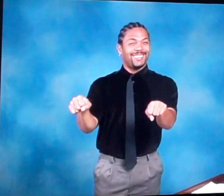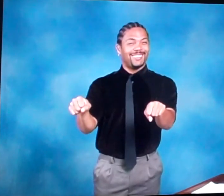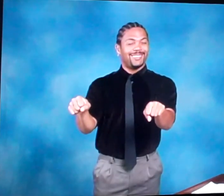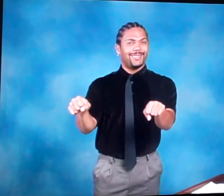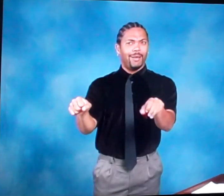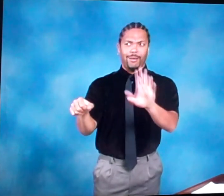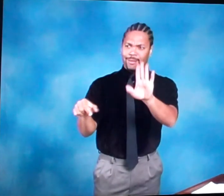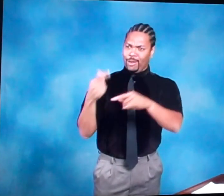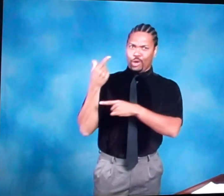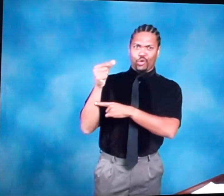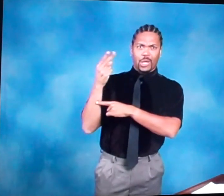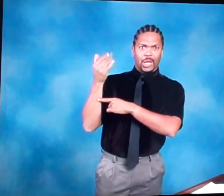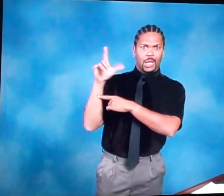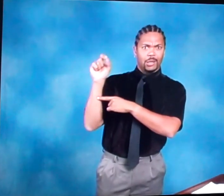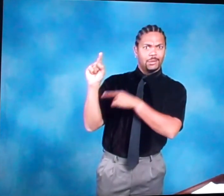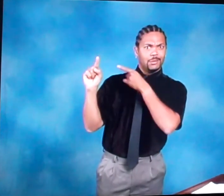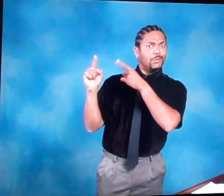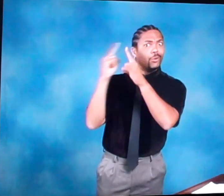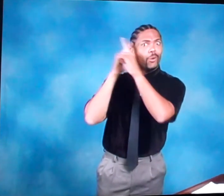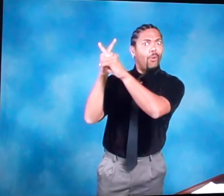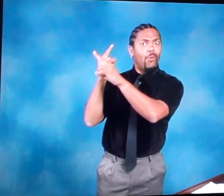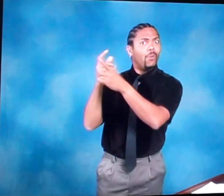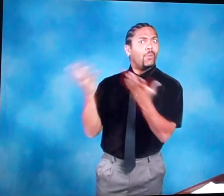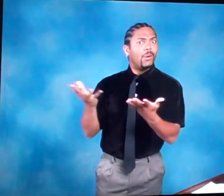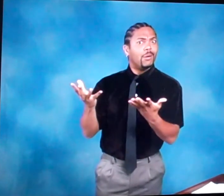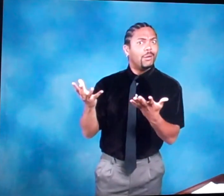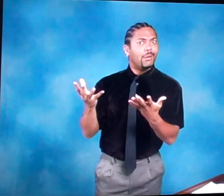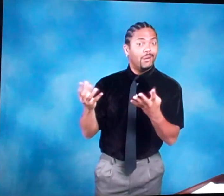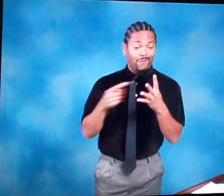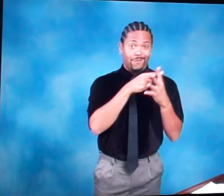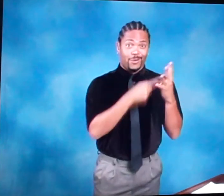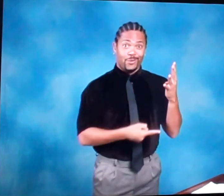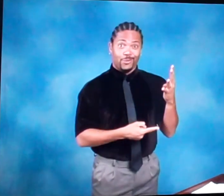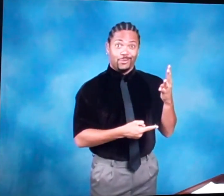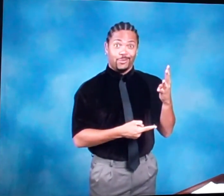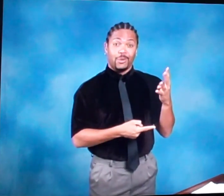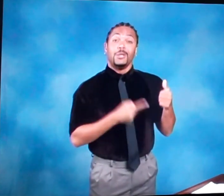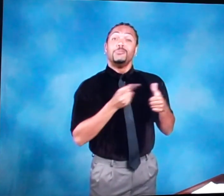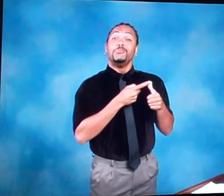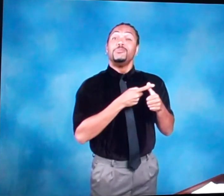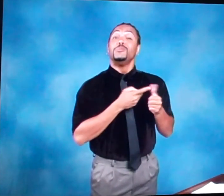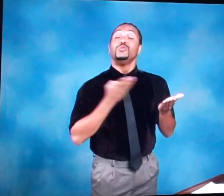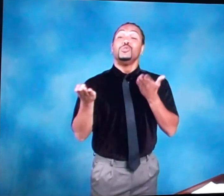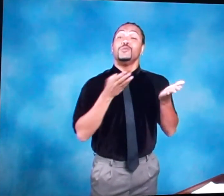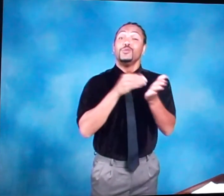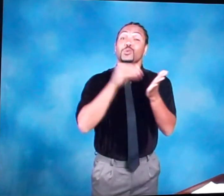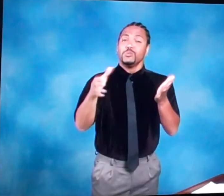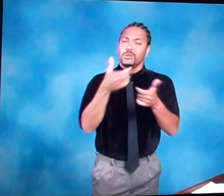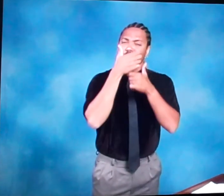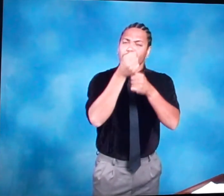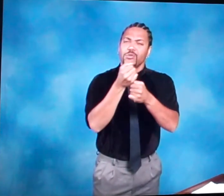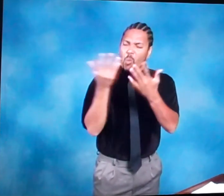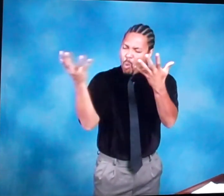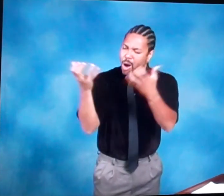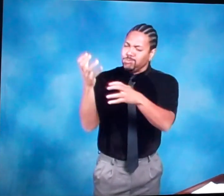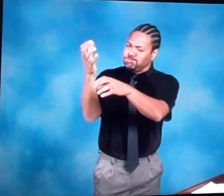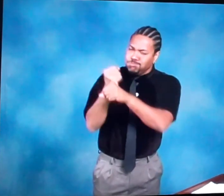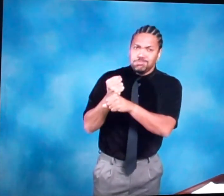Green Hill will be able to help you. And you may be thinking, Green Hill, how will they help me? And it's